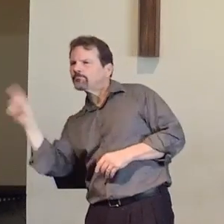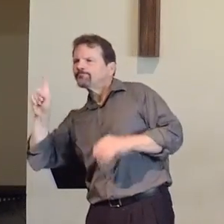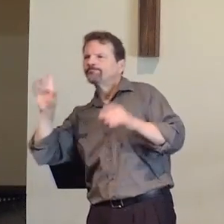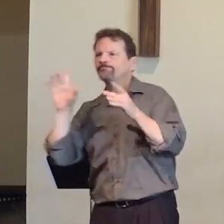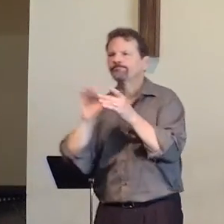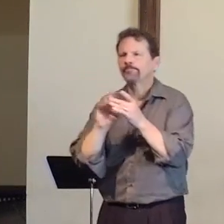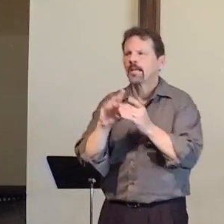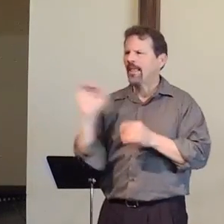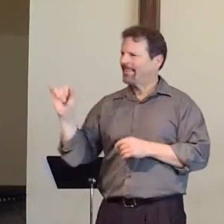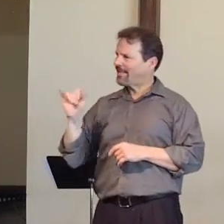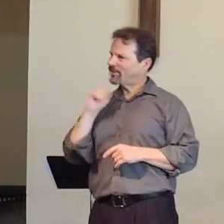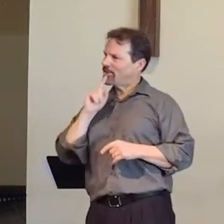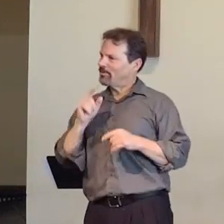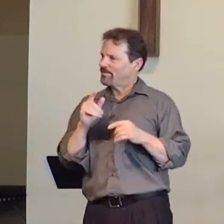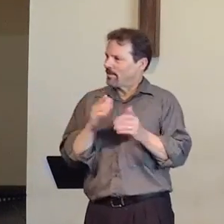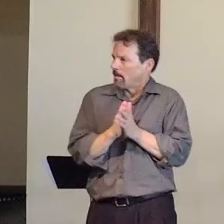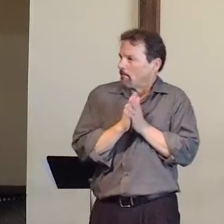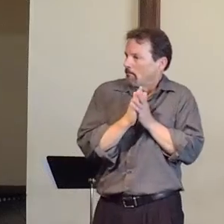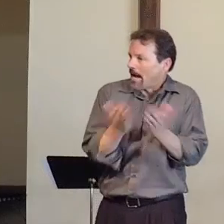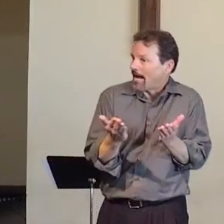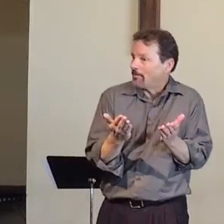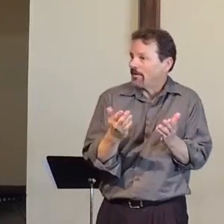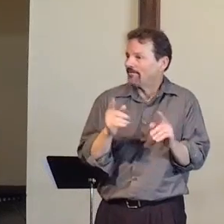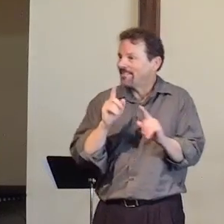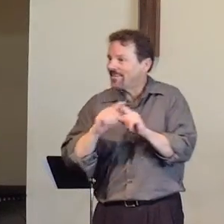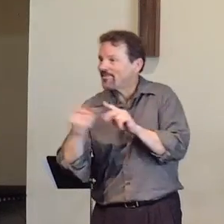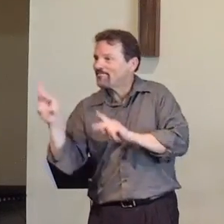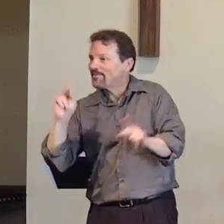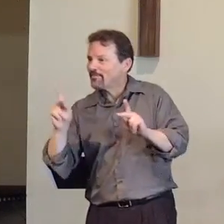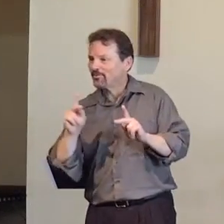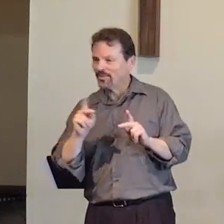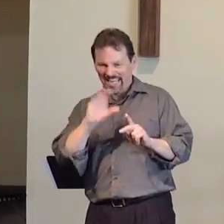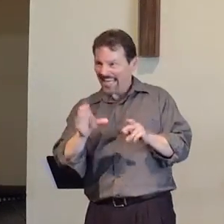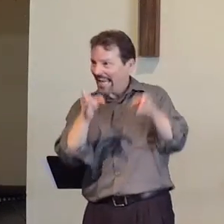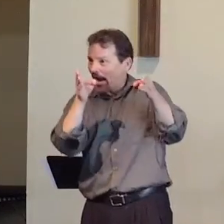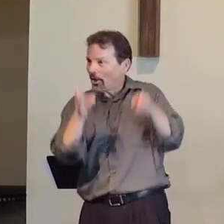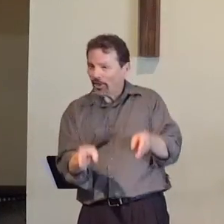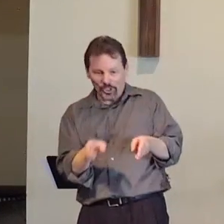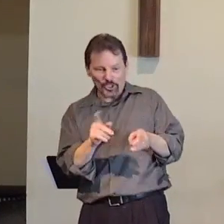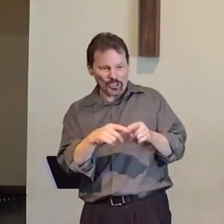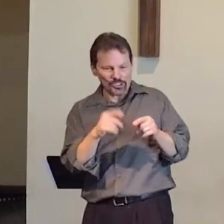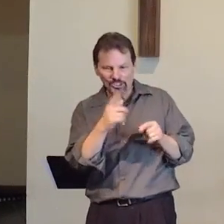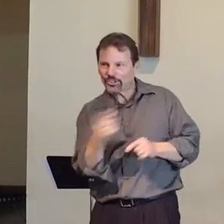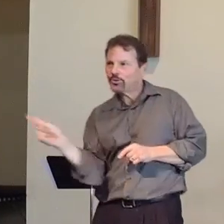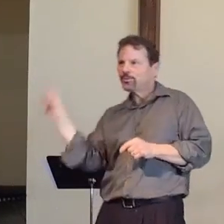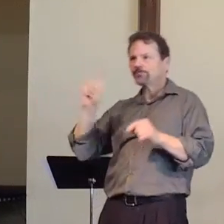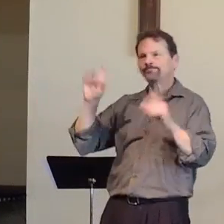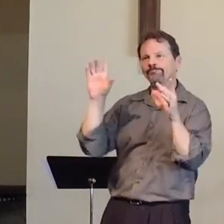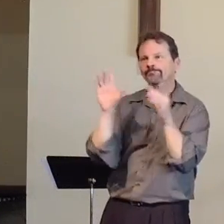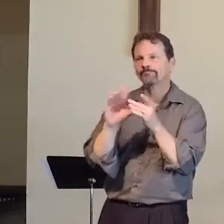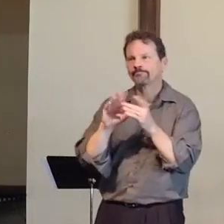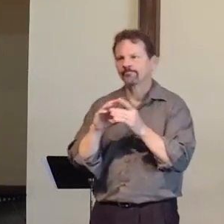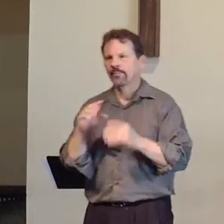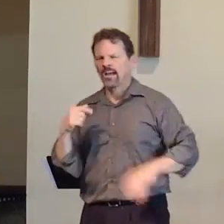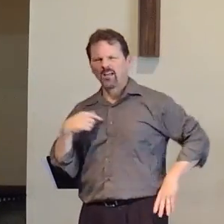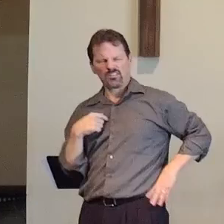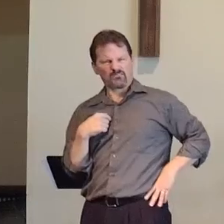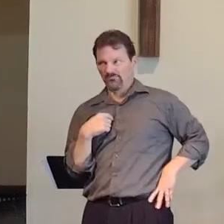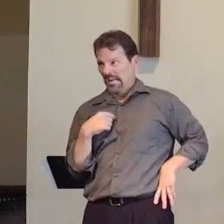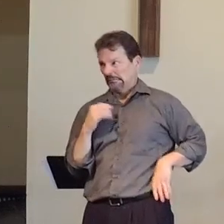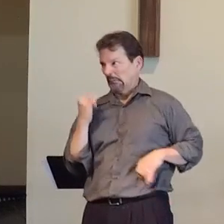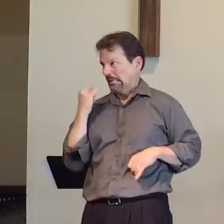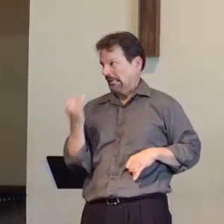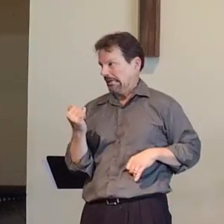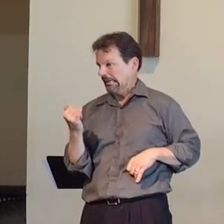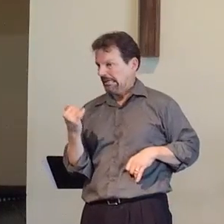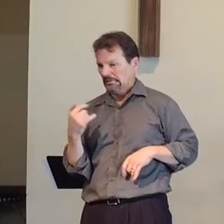character of whatever story it was. And again, I didn't know the Bible back then, so I had no idea what she was talking about, or the people who were involved in these